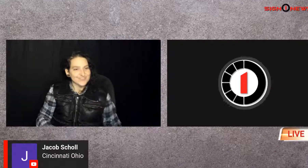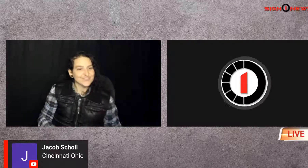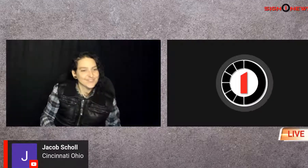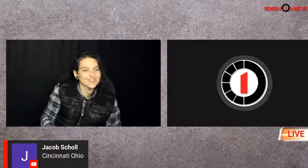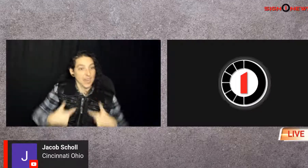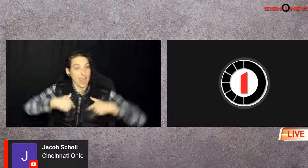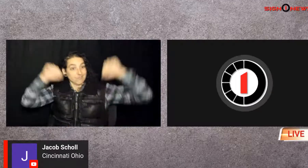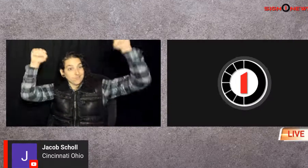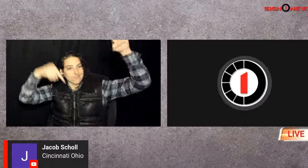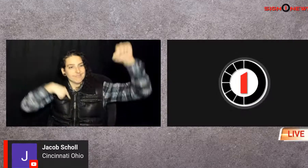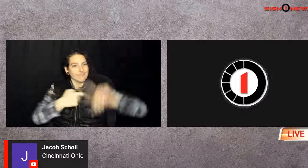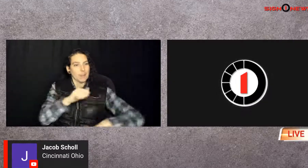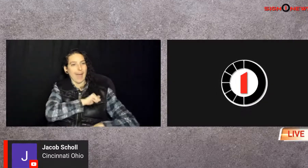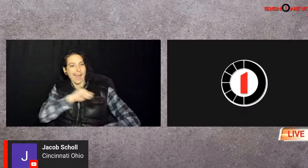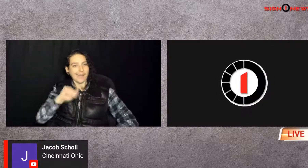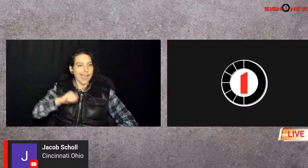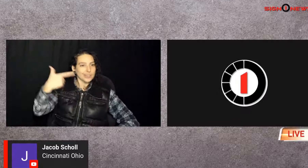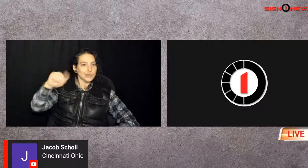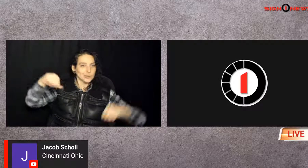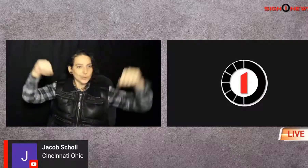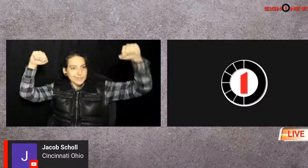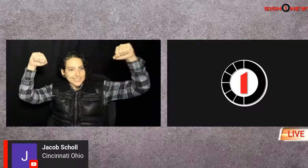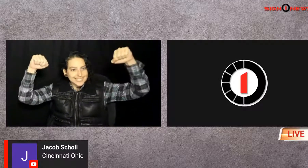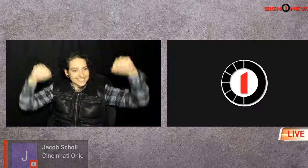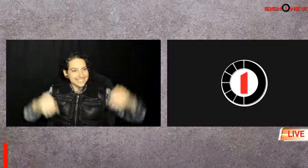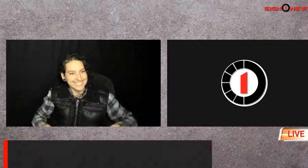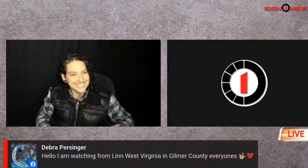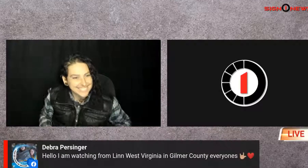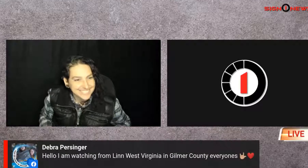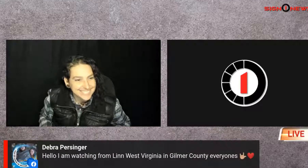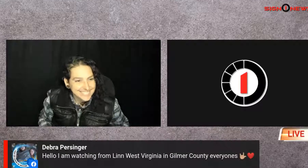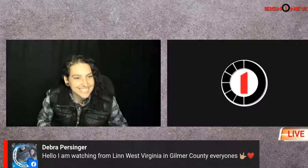Hello, Cincinnati, Ohio.